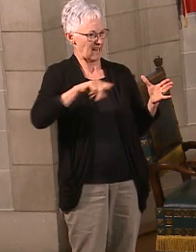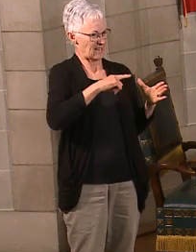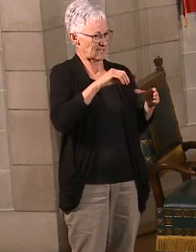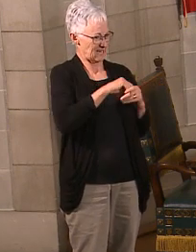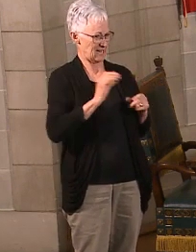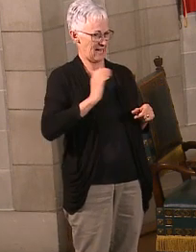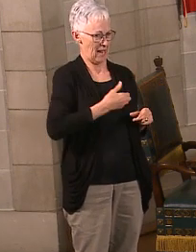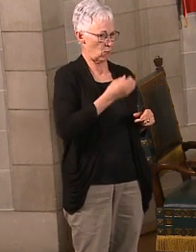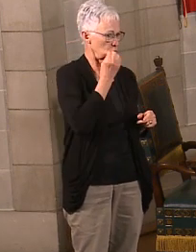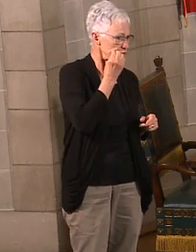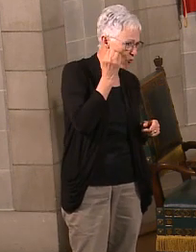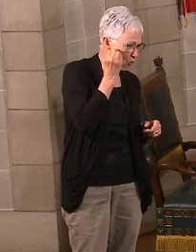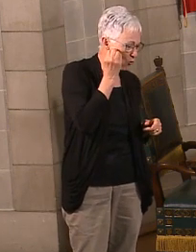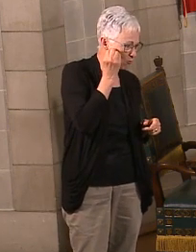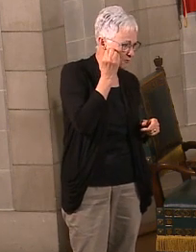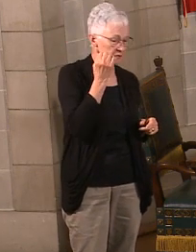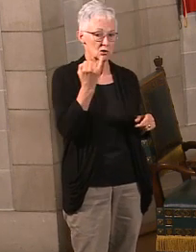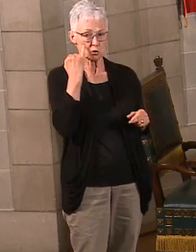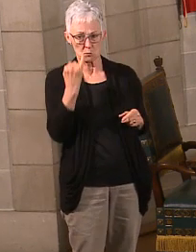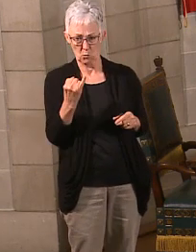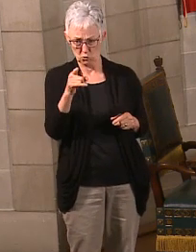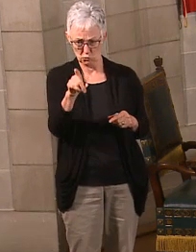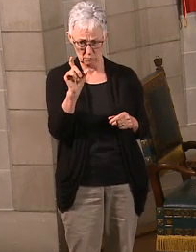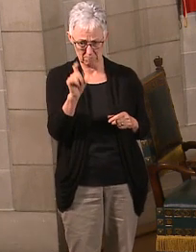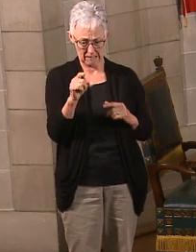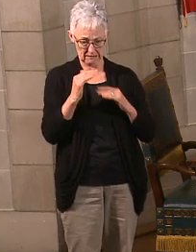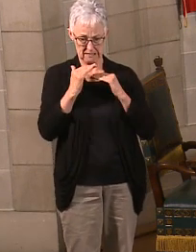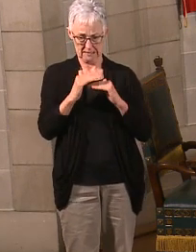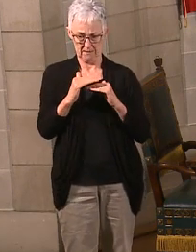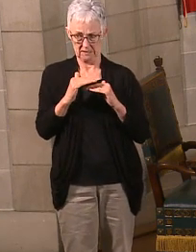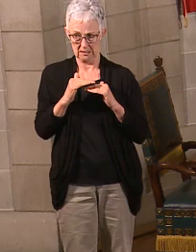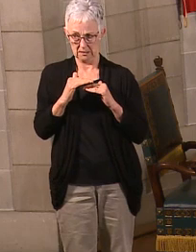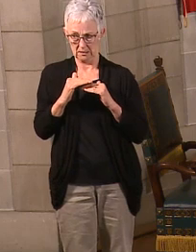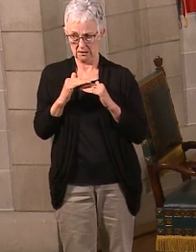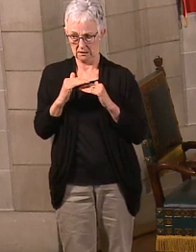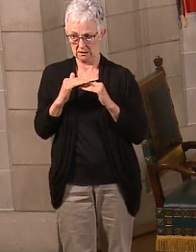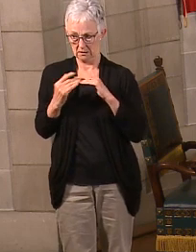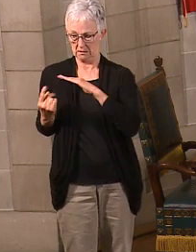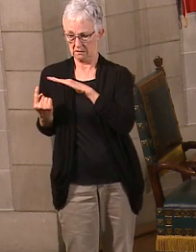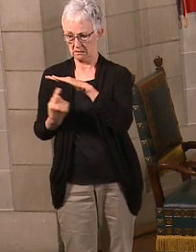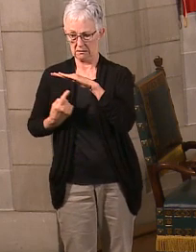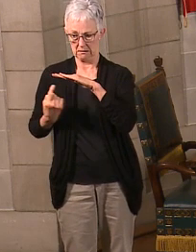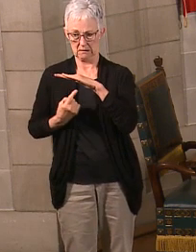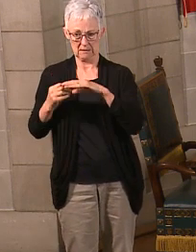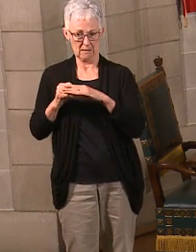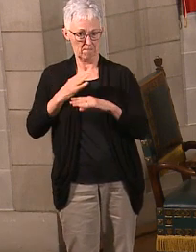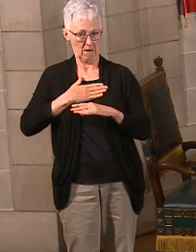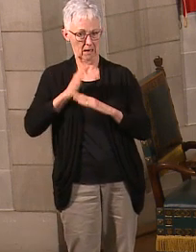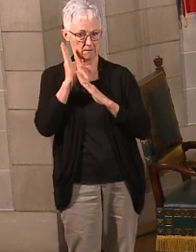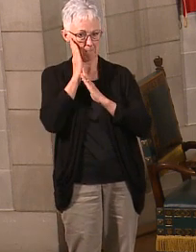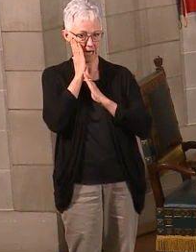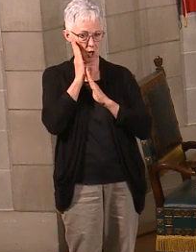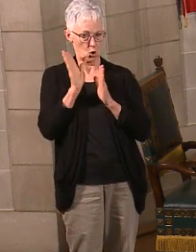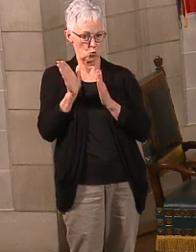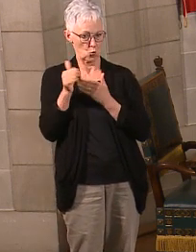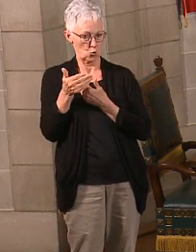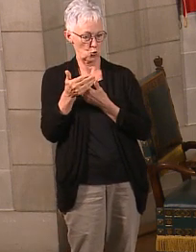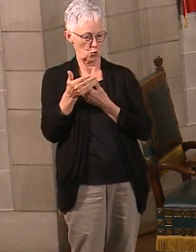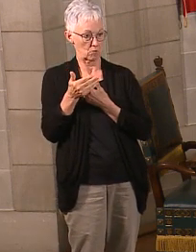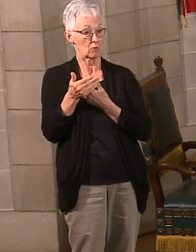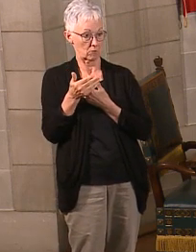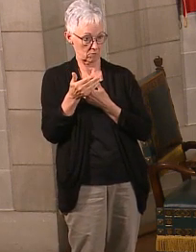if you were told to quarantine in your bedroom, and that was the space that you needed to stay within. And that's basically what we ask